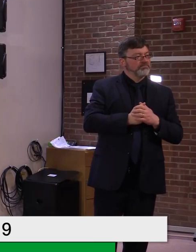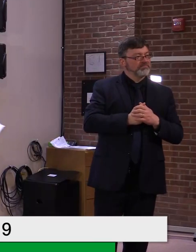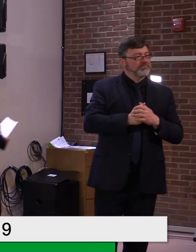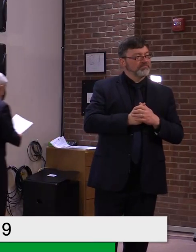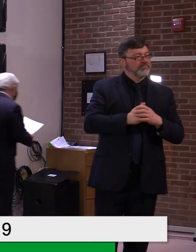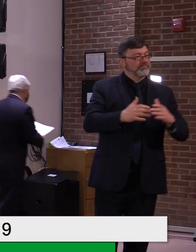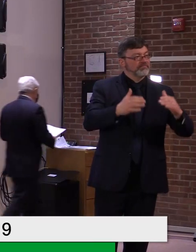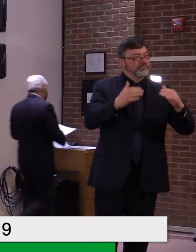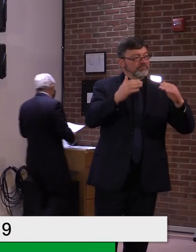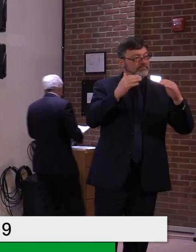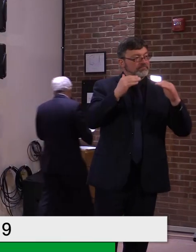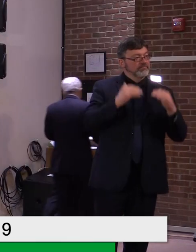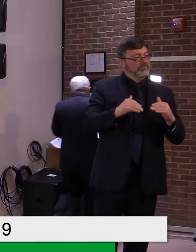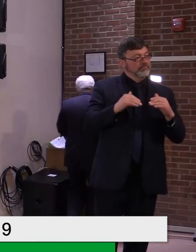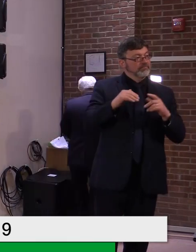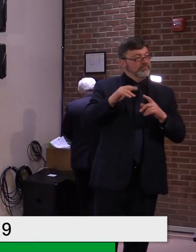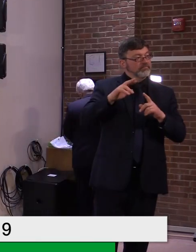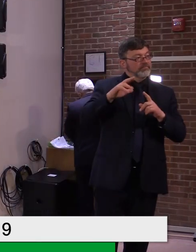Andrew, Caledonian Record.